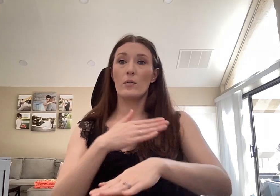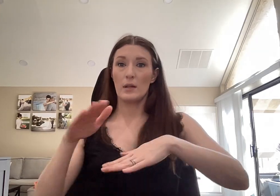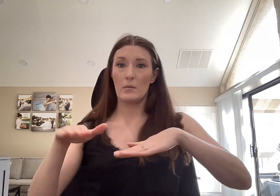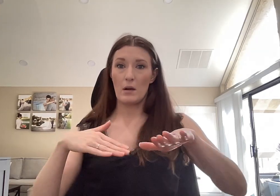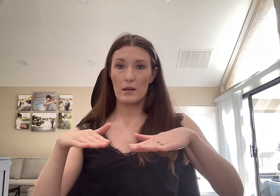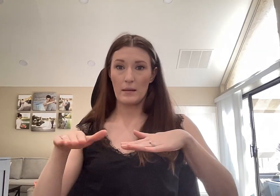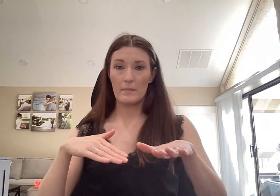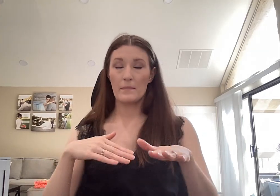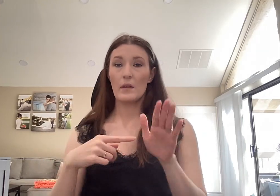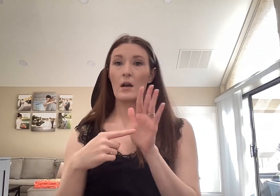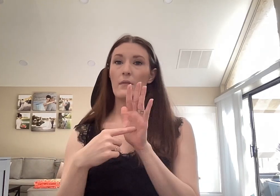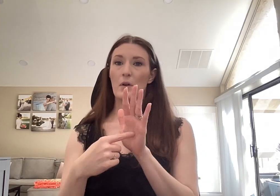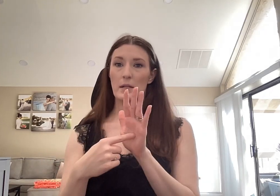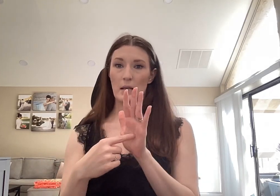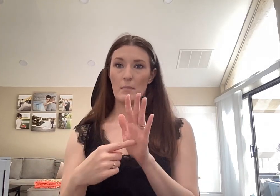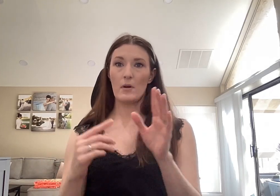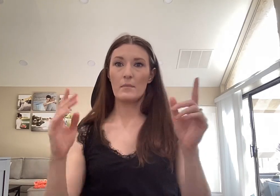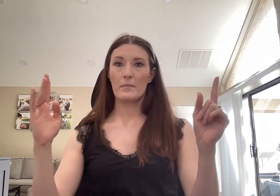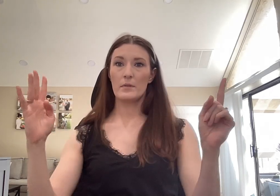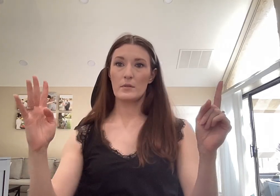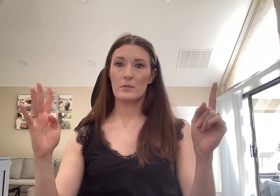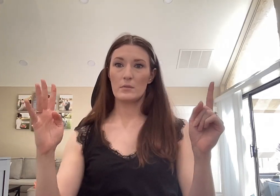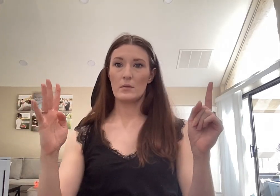slowly walking. For example,